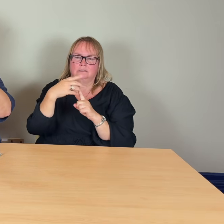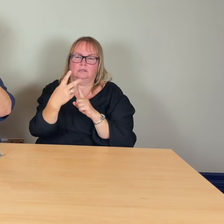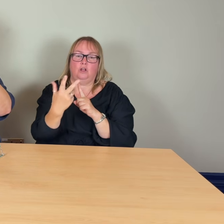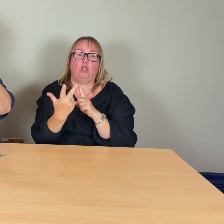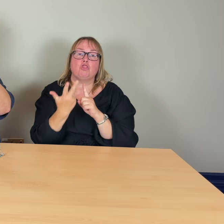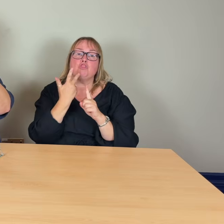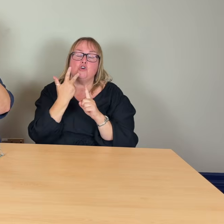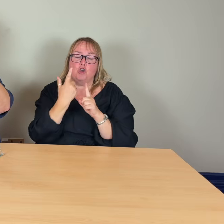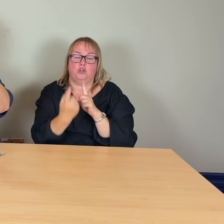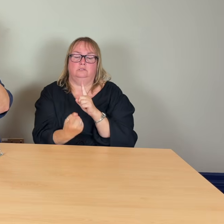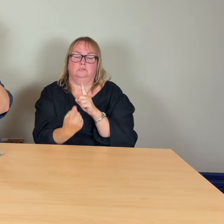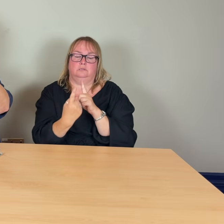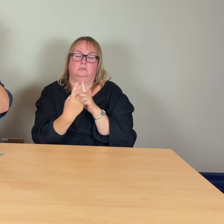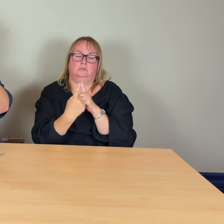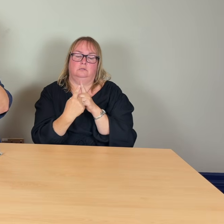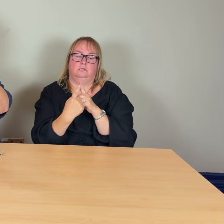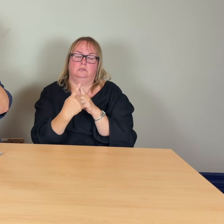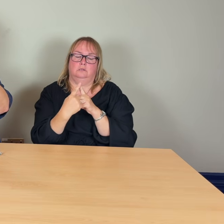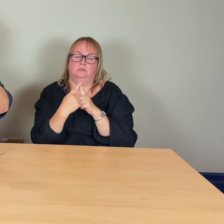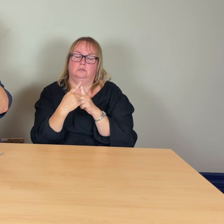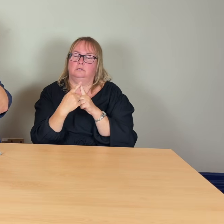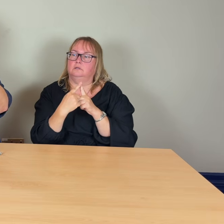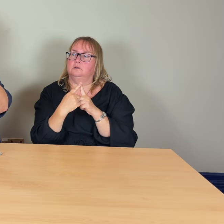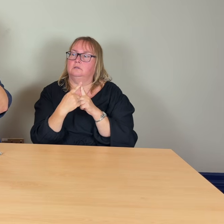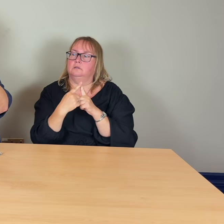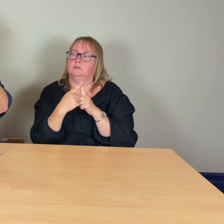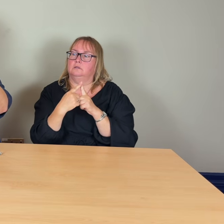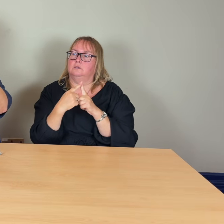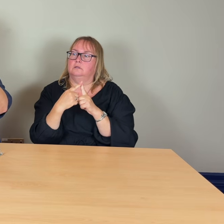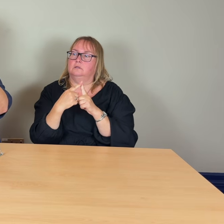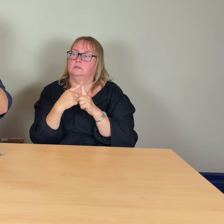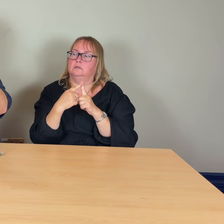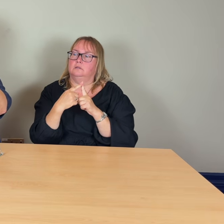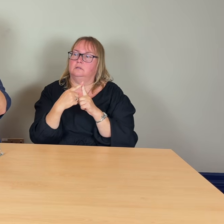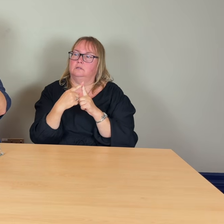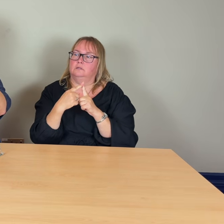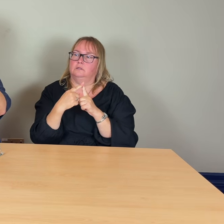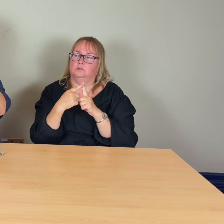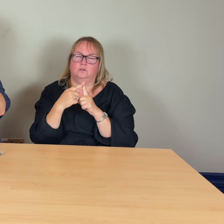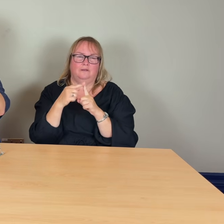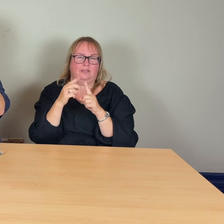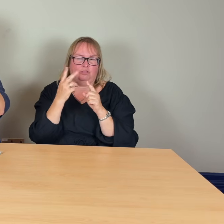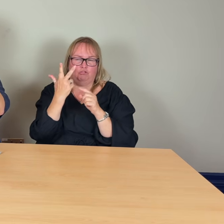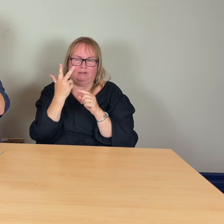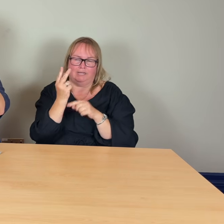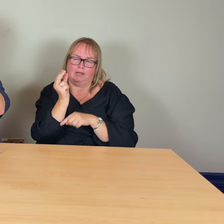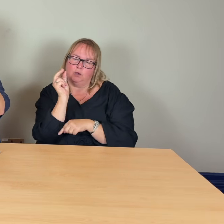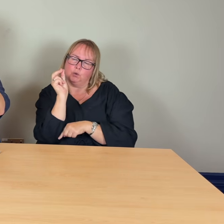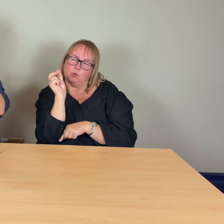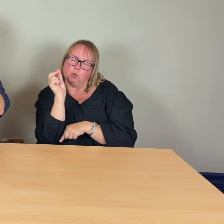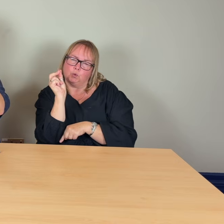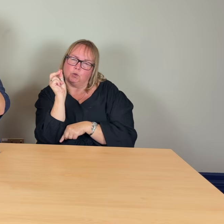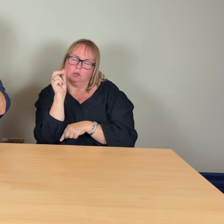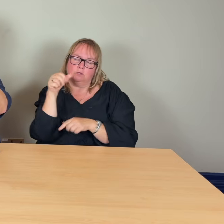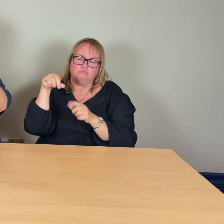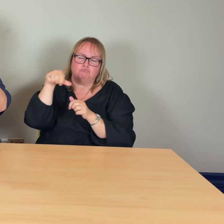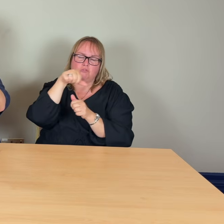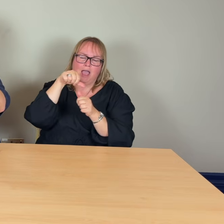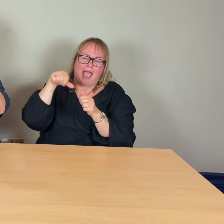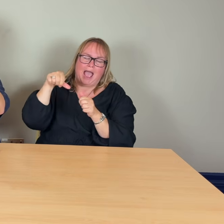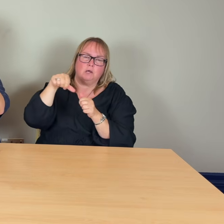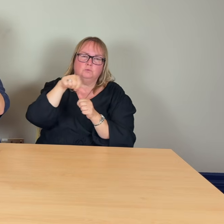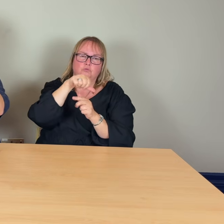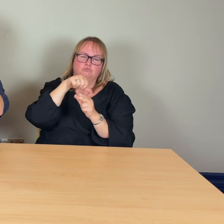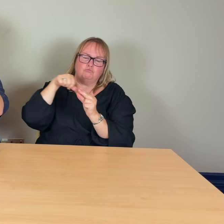and then your 3rd stick right into the top, so they're just touching, and each time it goes